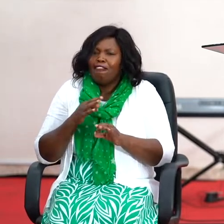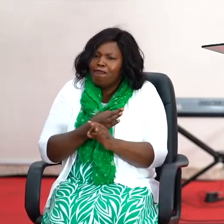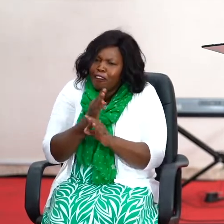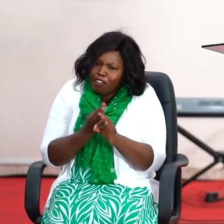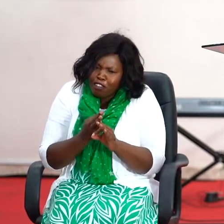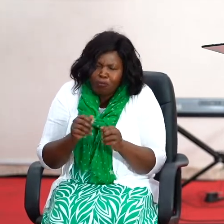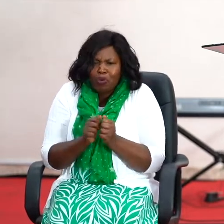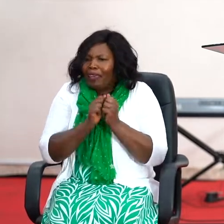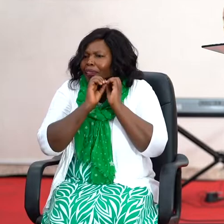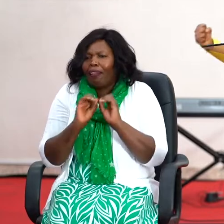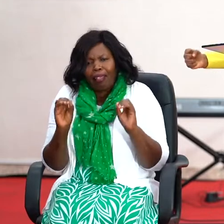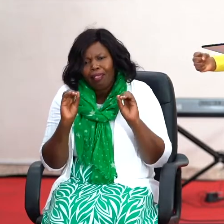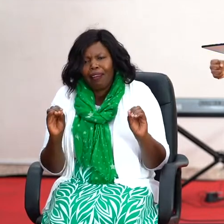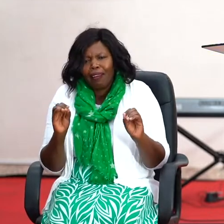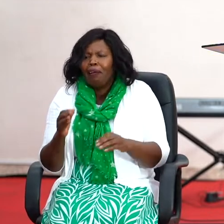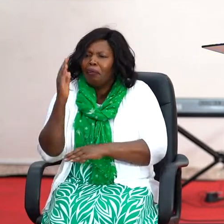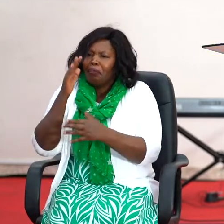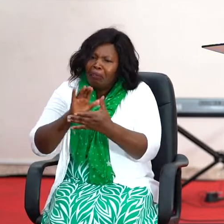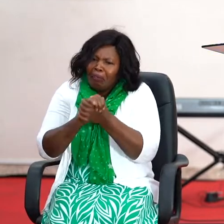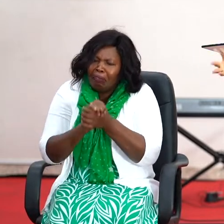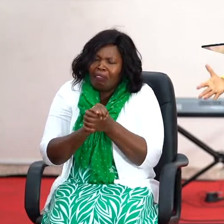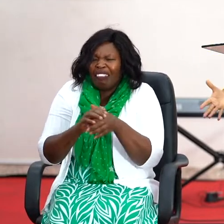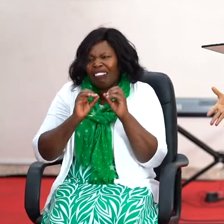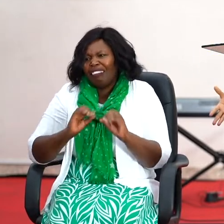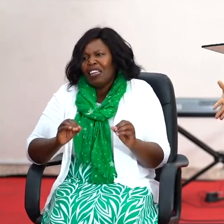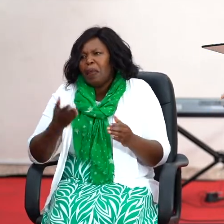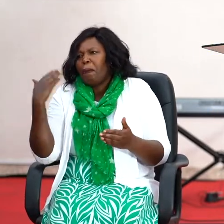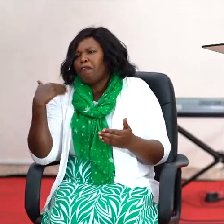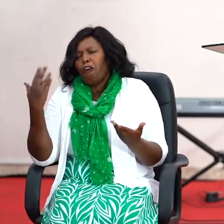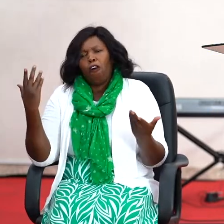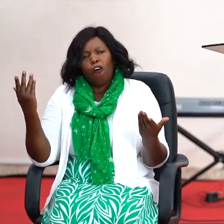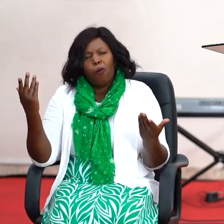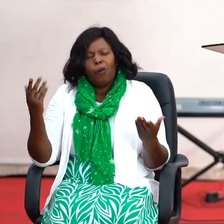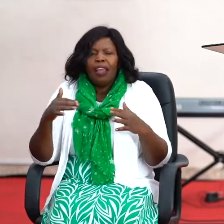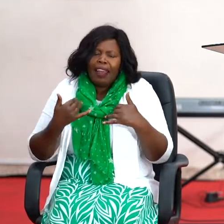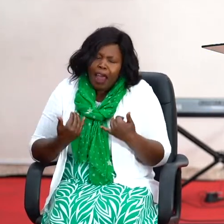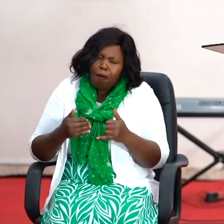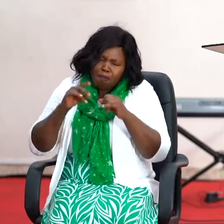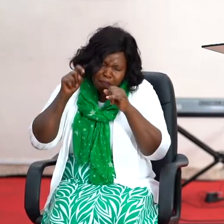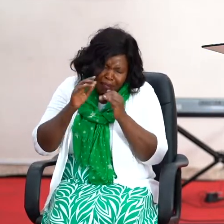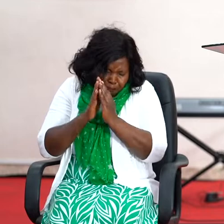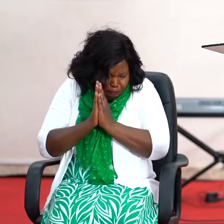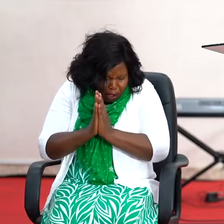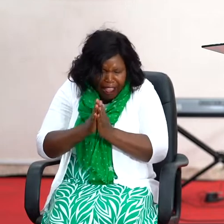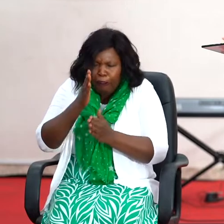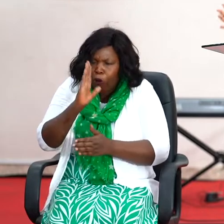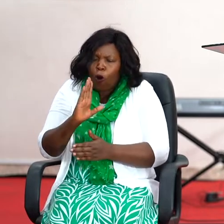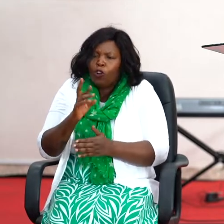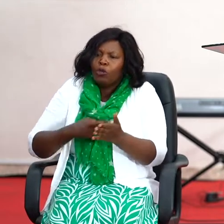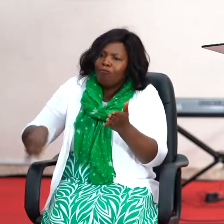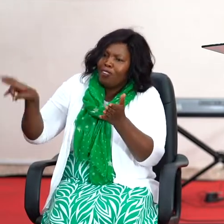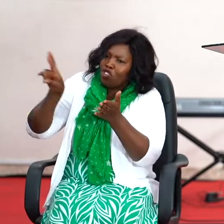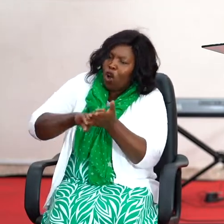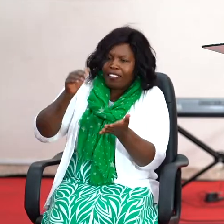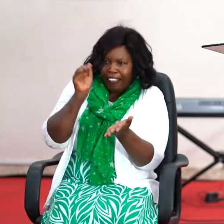fellowshipping together. We cannot even greet one another like we used to do. And so we should pray for God to restore